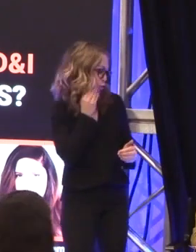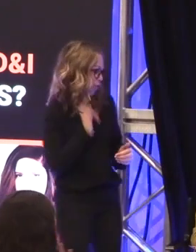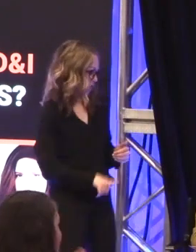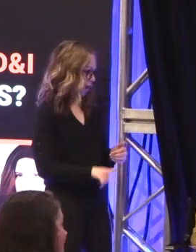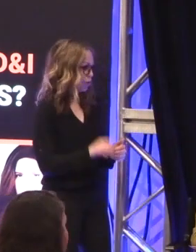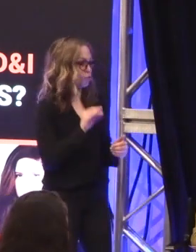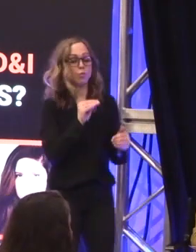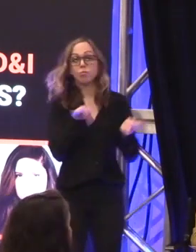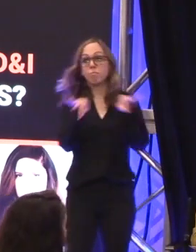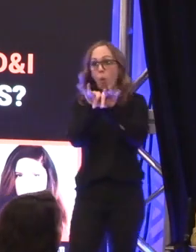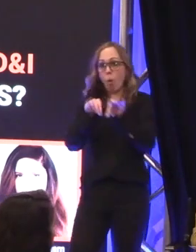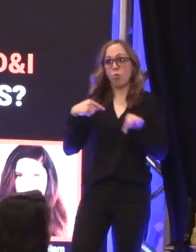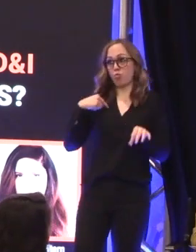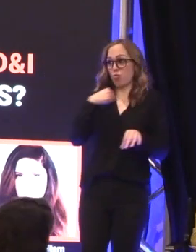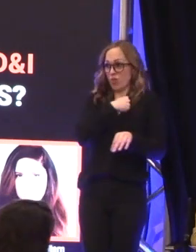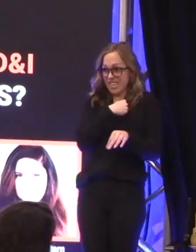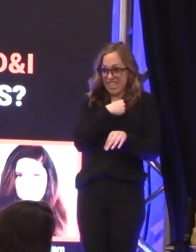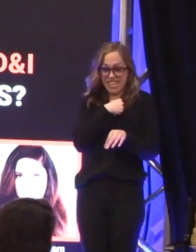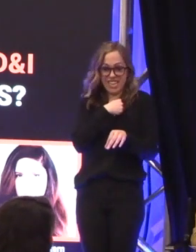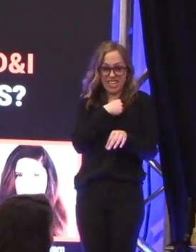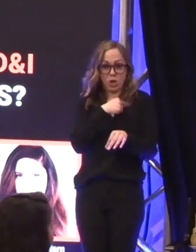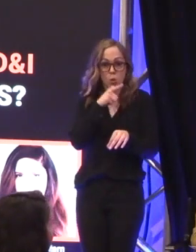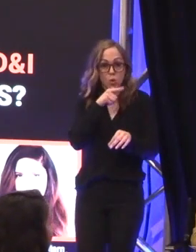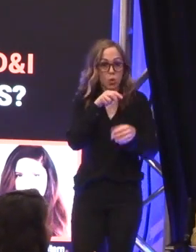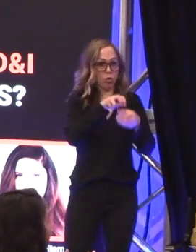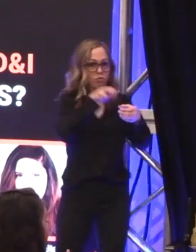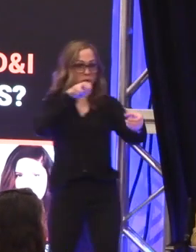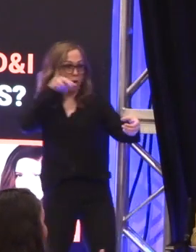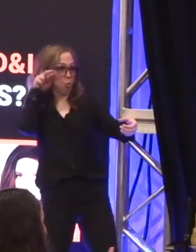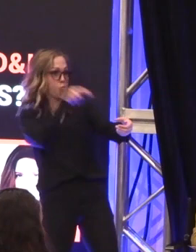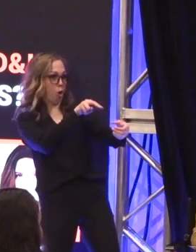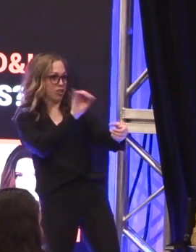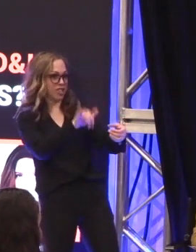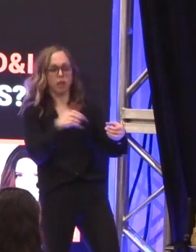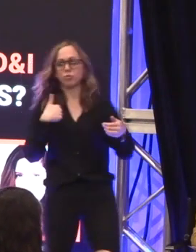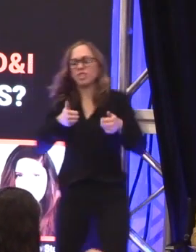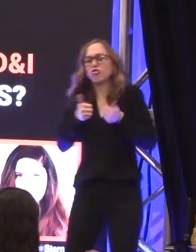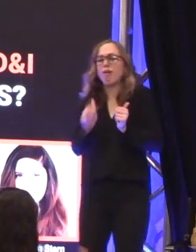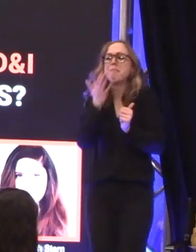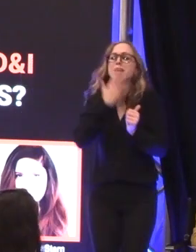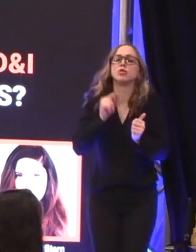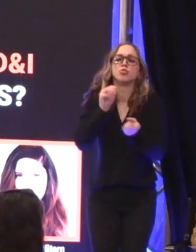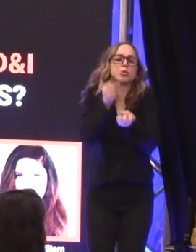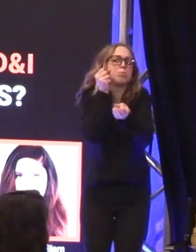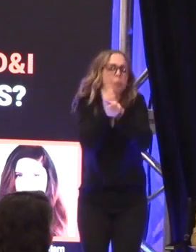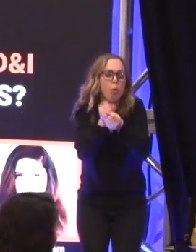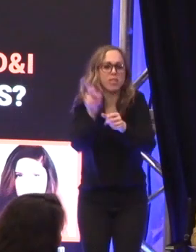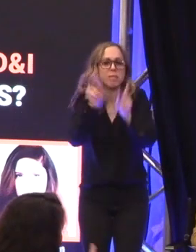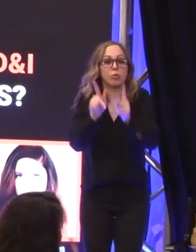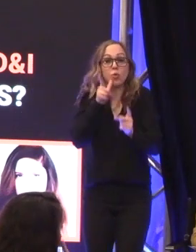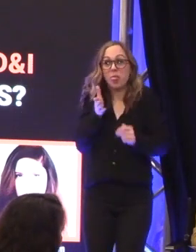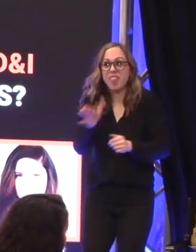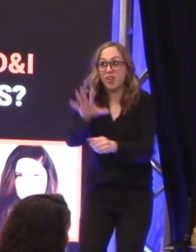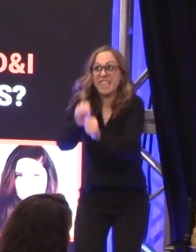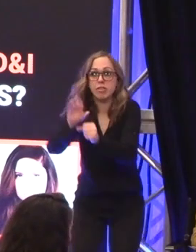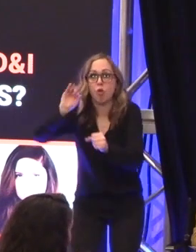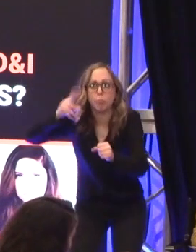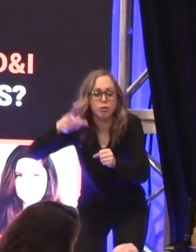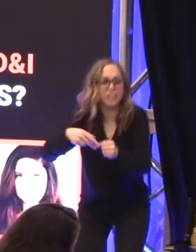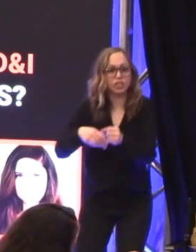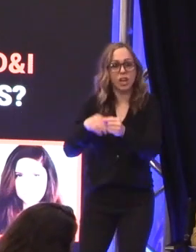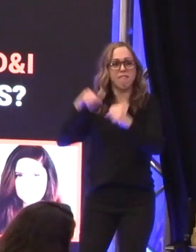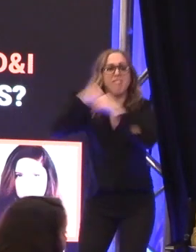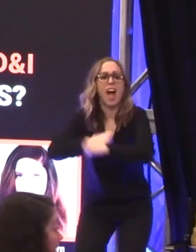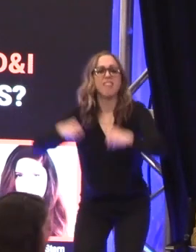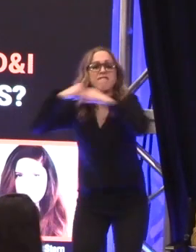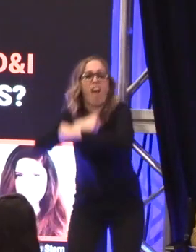it is really important that we that are on the outside of this stuff do what we can do to support the people who are on the inside who are fighting the same fight that